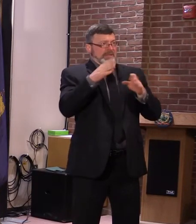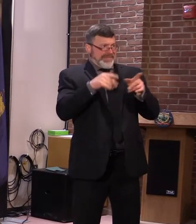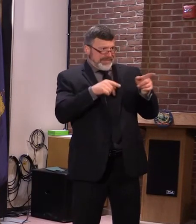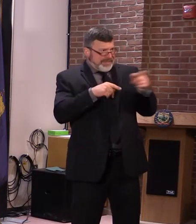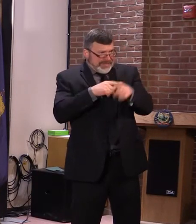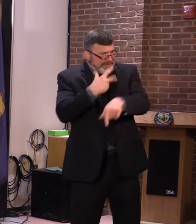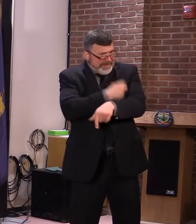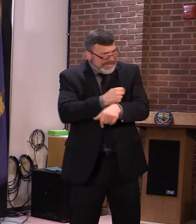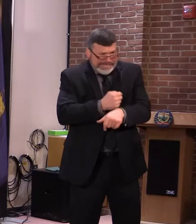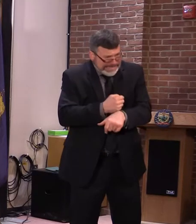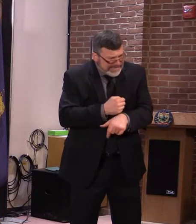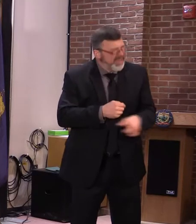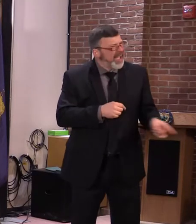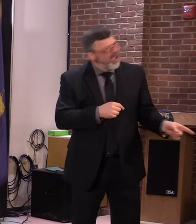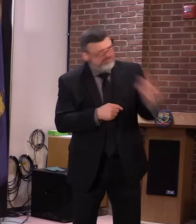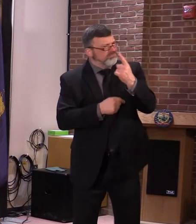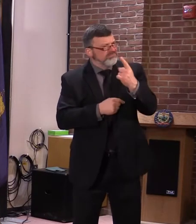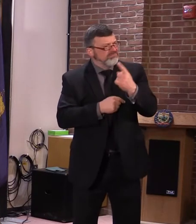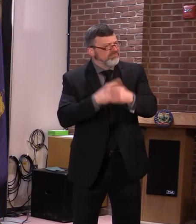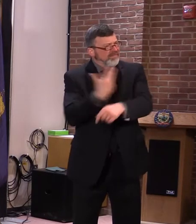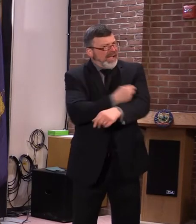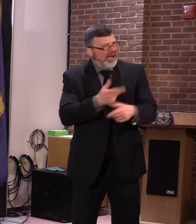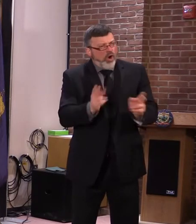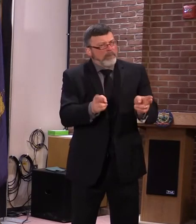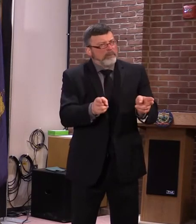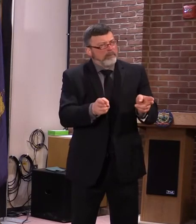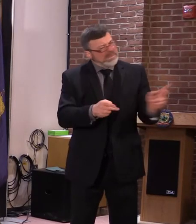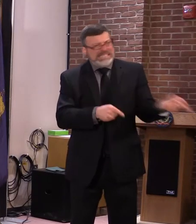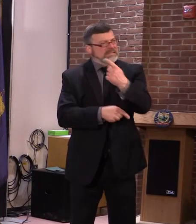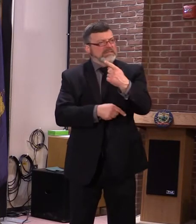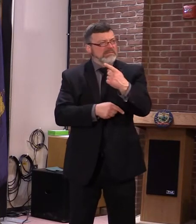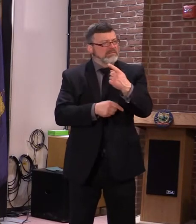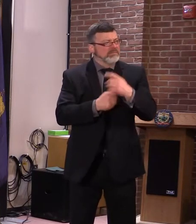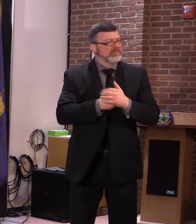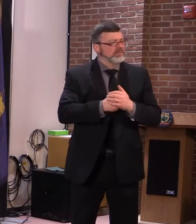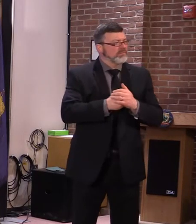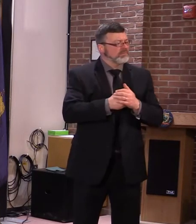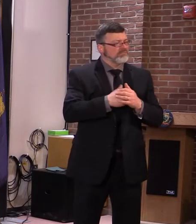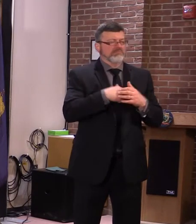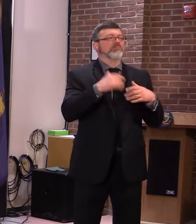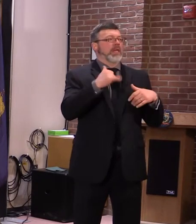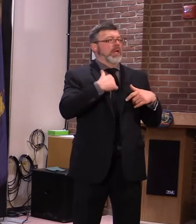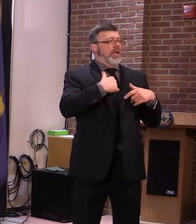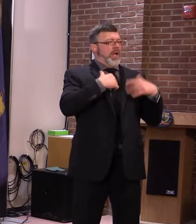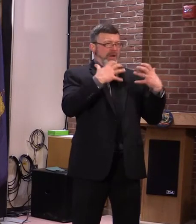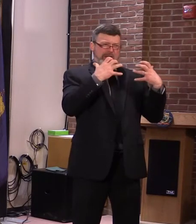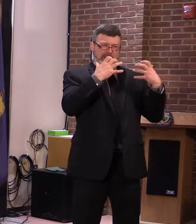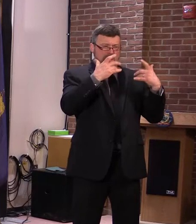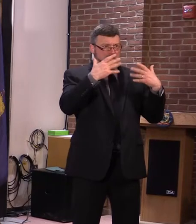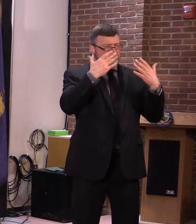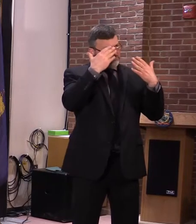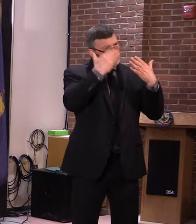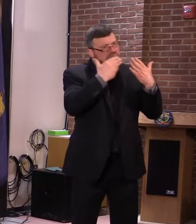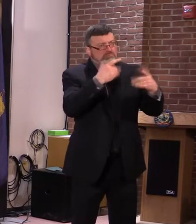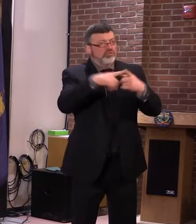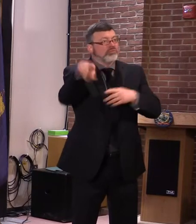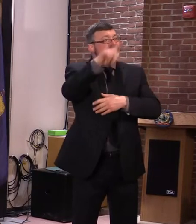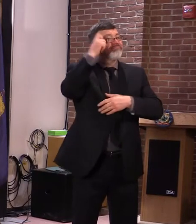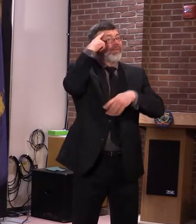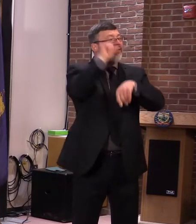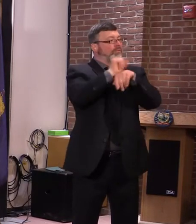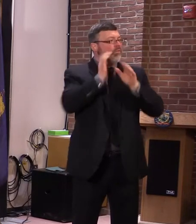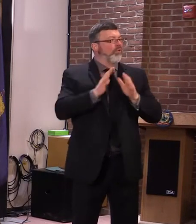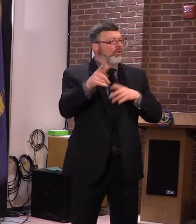them. And I'd also want to thank all of the state employees for their work and unprecedented collaboration supporting our testing, tracing,